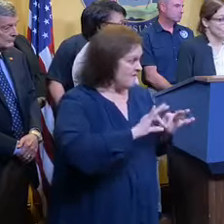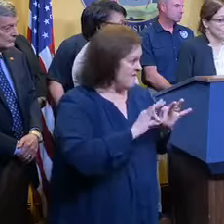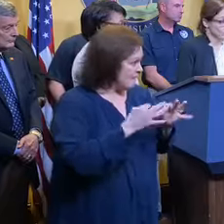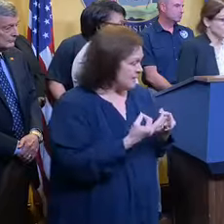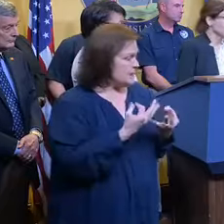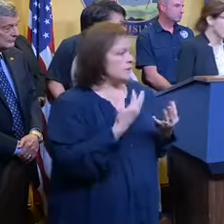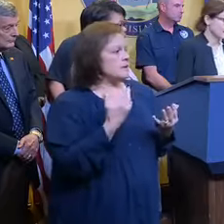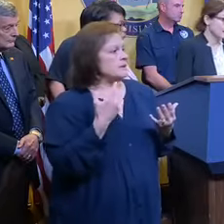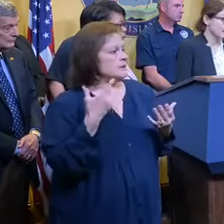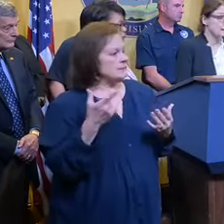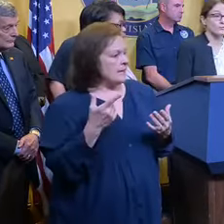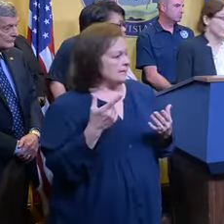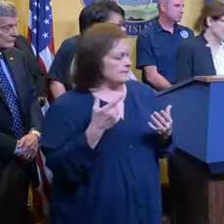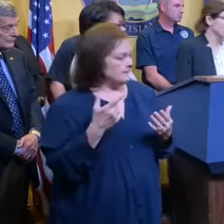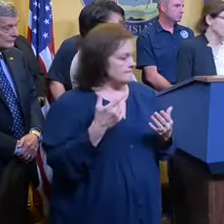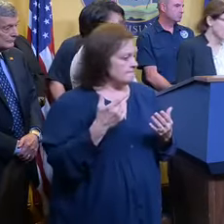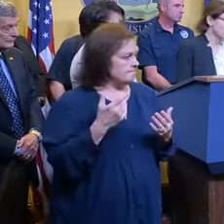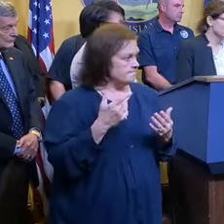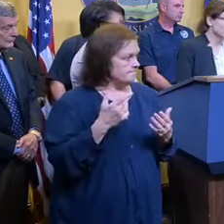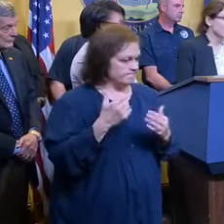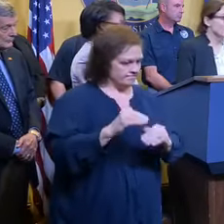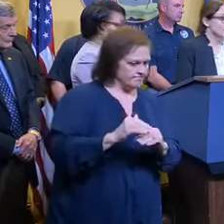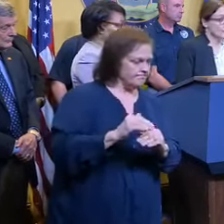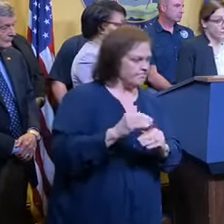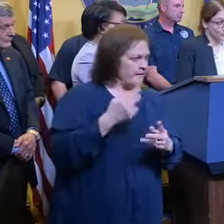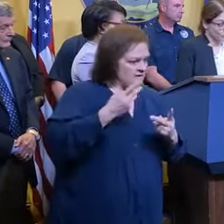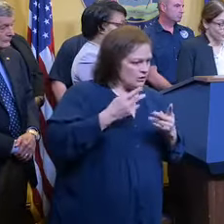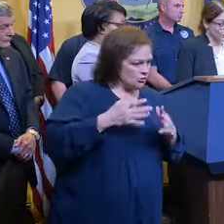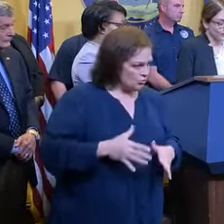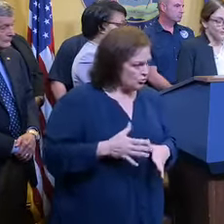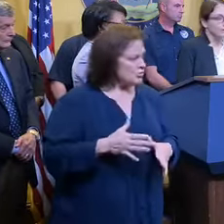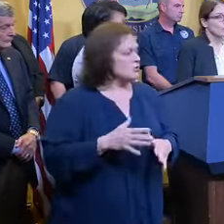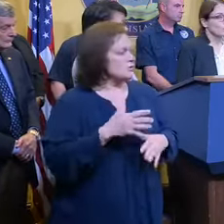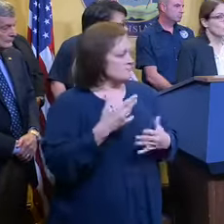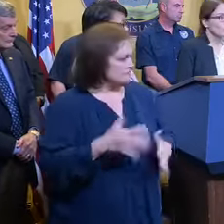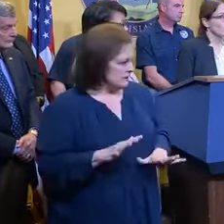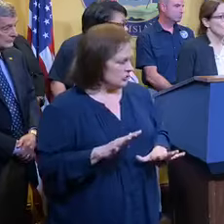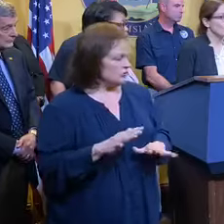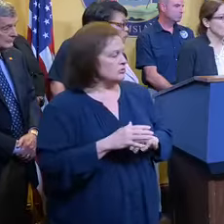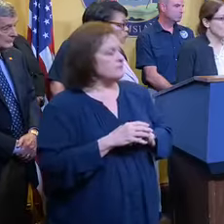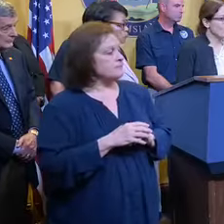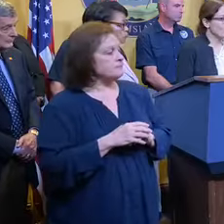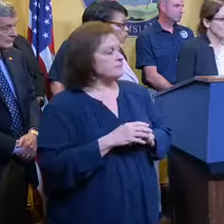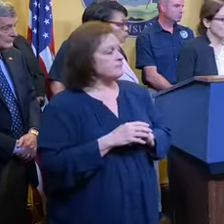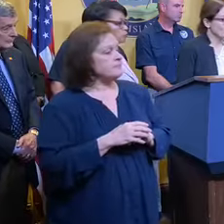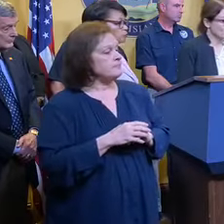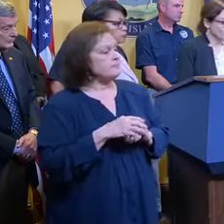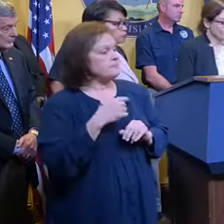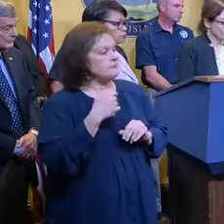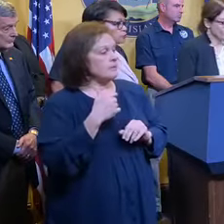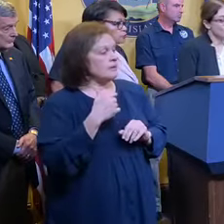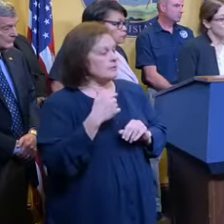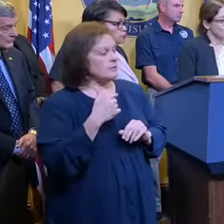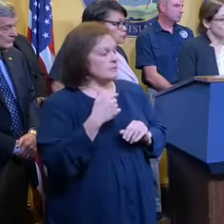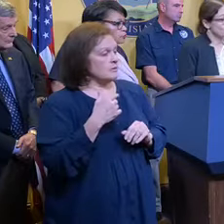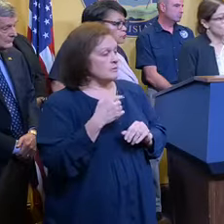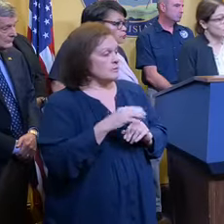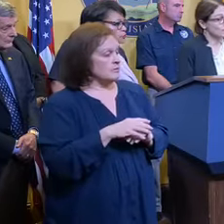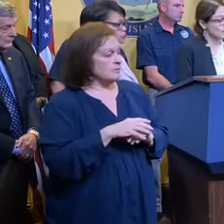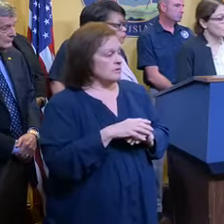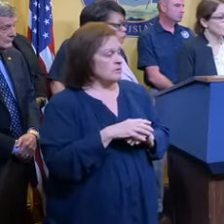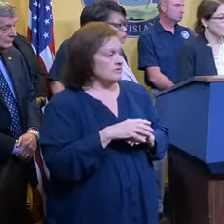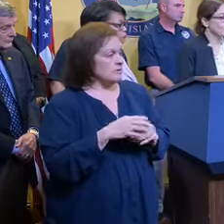instituted their visitor guidelines very early on, and those are in place. We will be